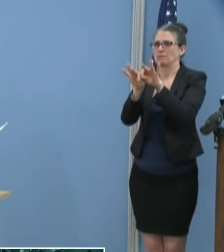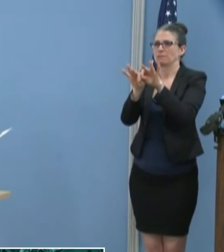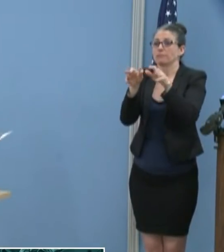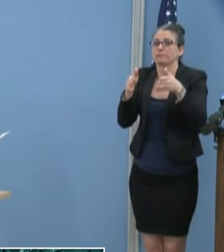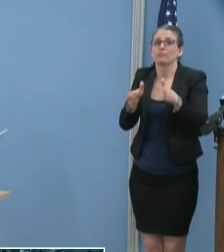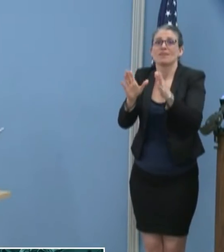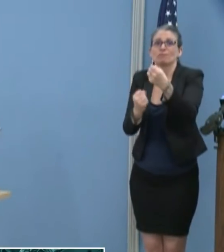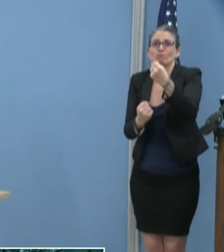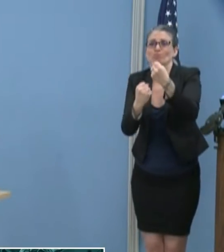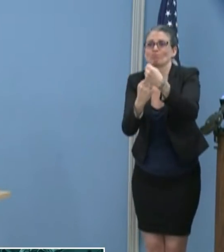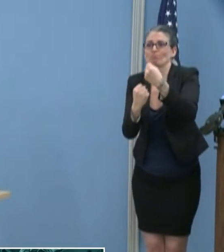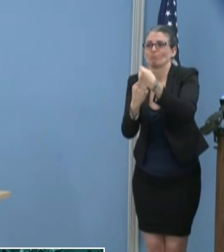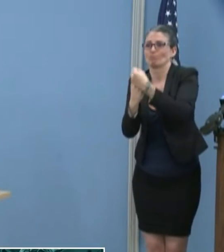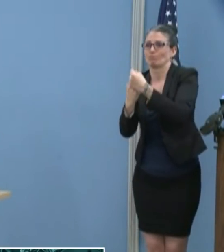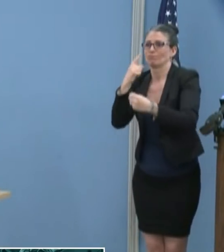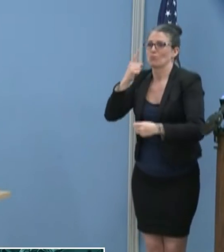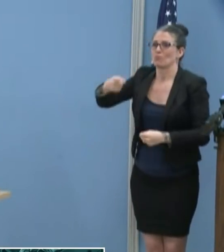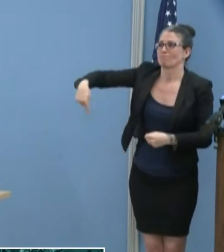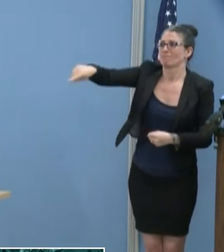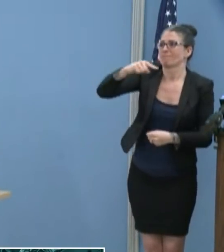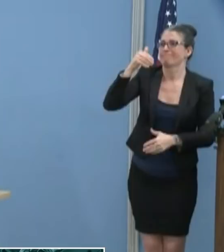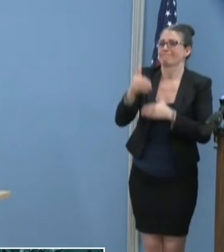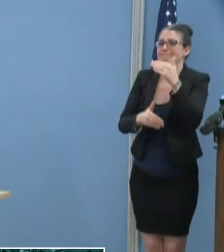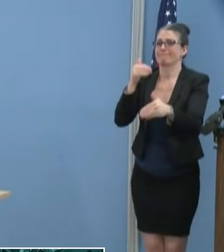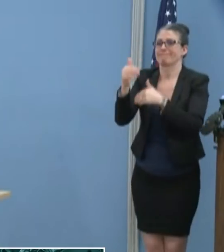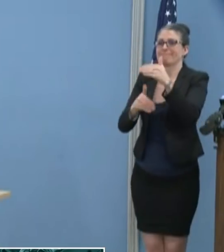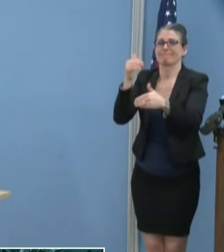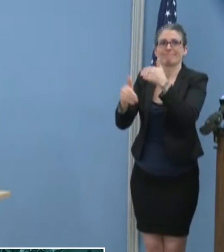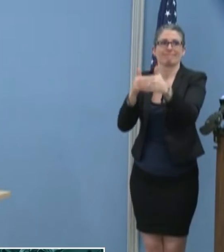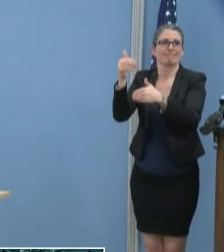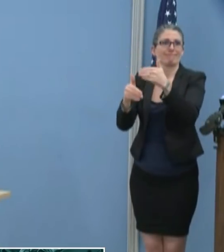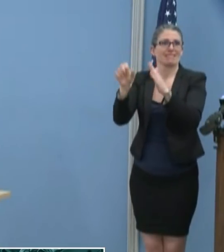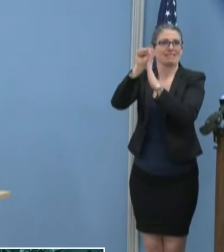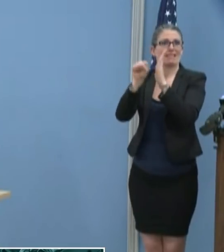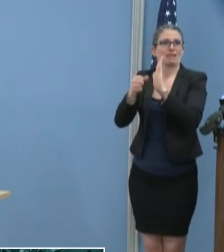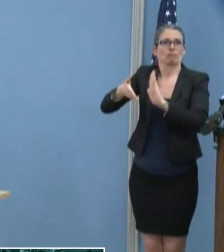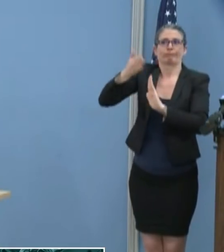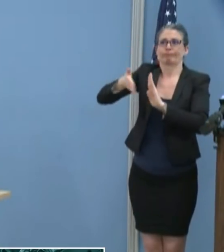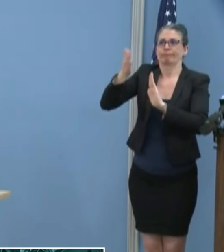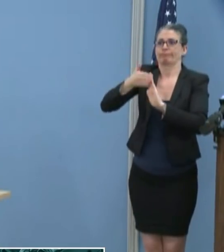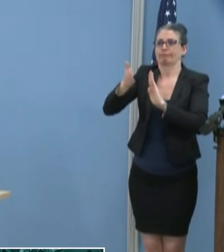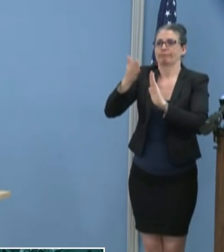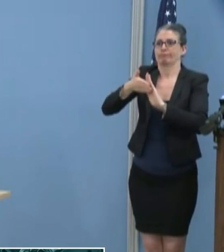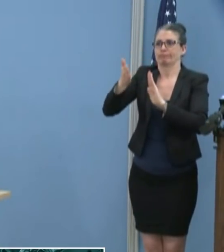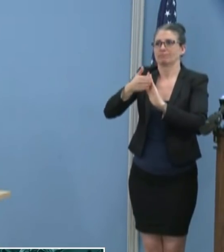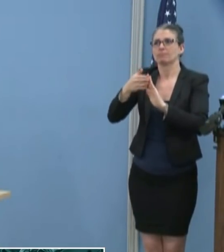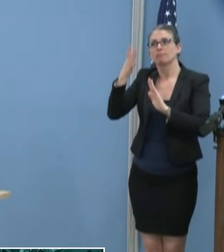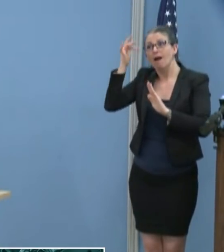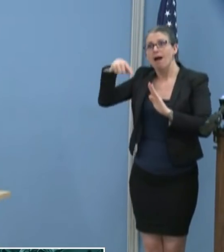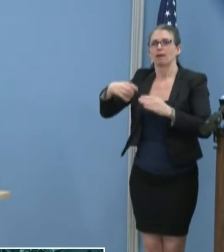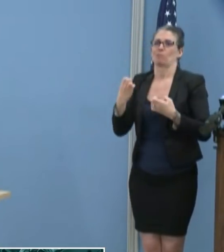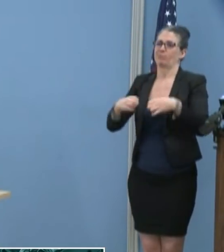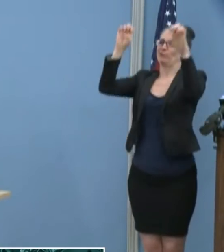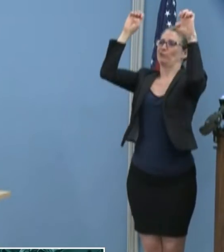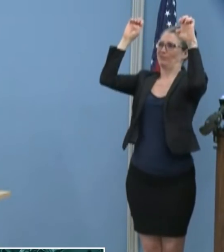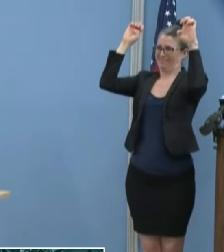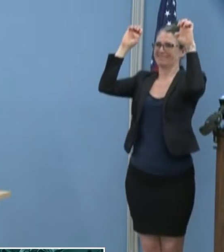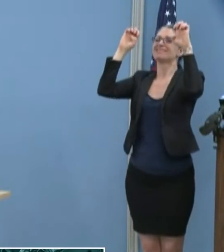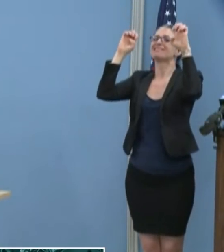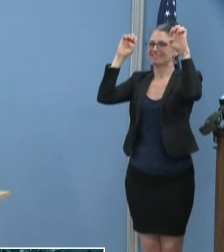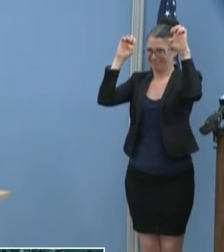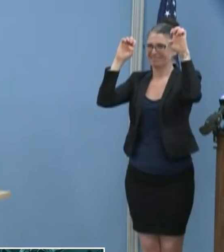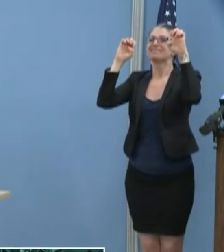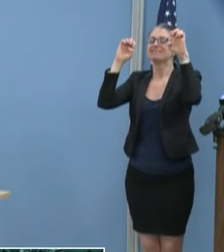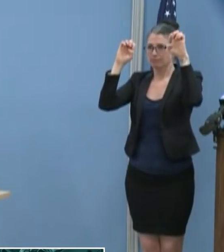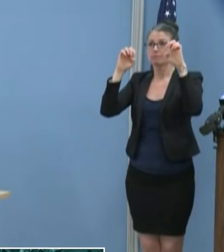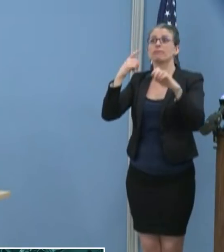for us to use to respond to the COVID-19 emergency, emergency, including expansion of unemployment benefits, which